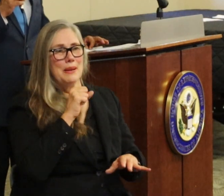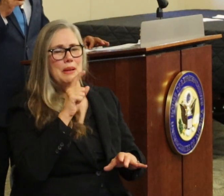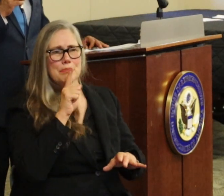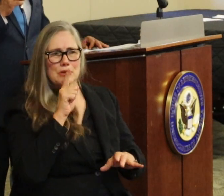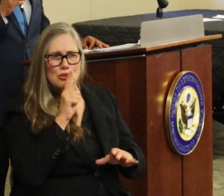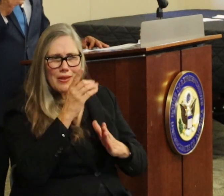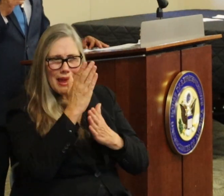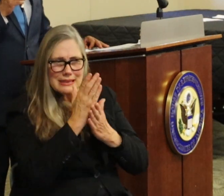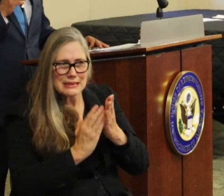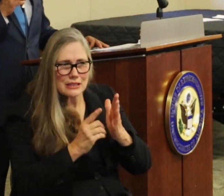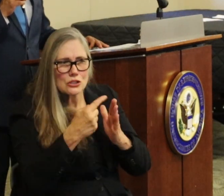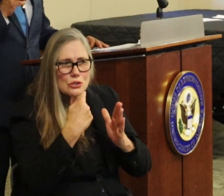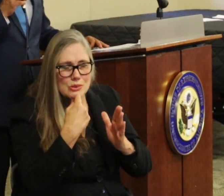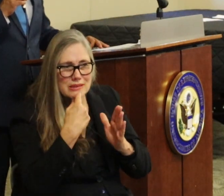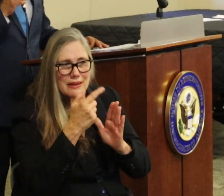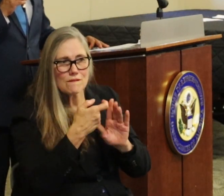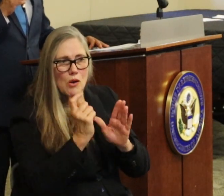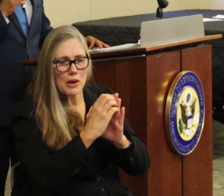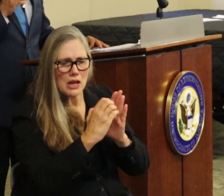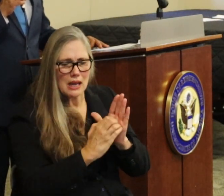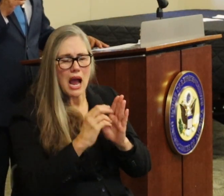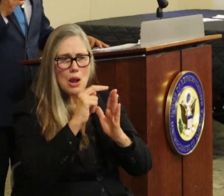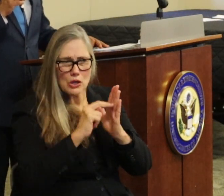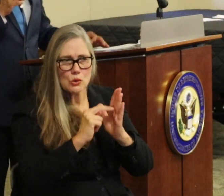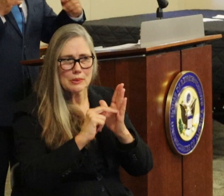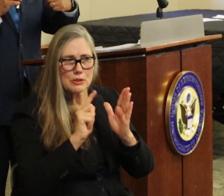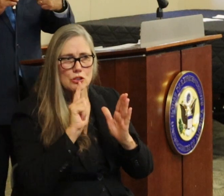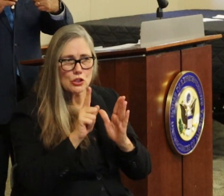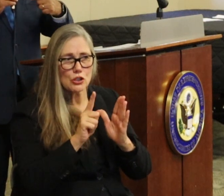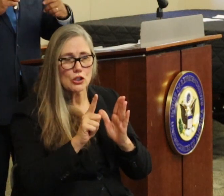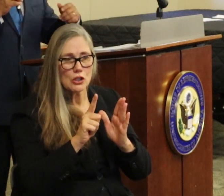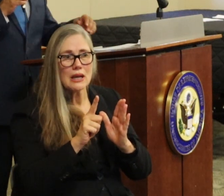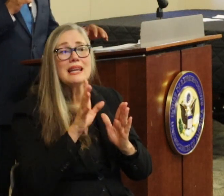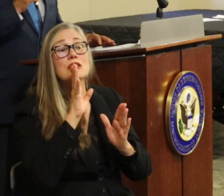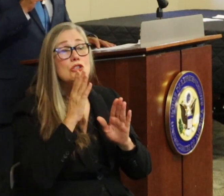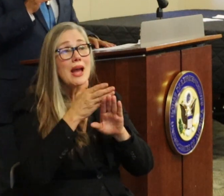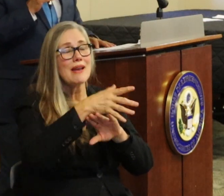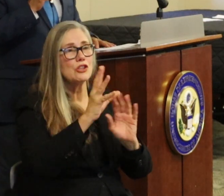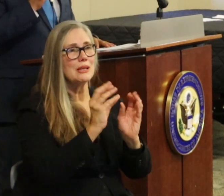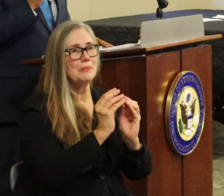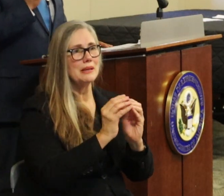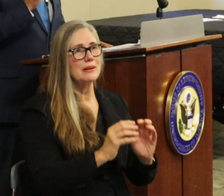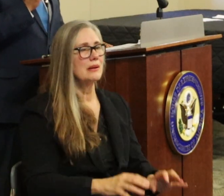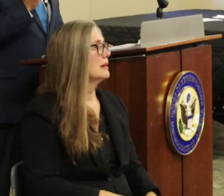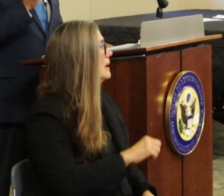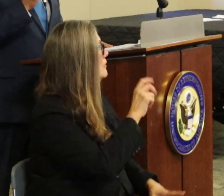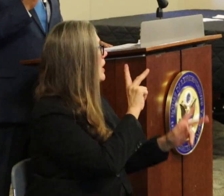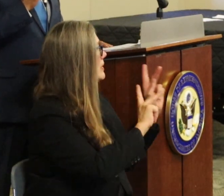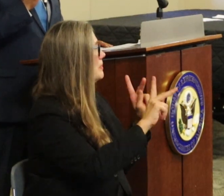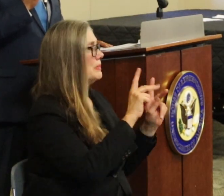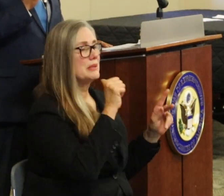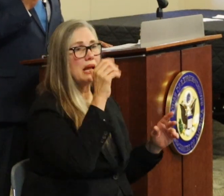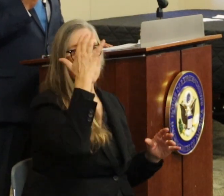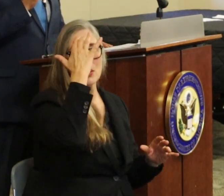fully understand it in terms of what you are referring to. Let's make sure we talk afterwards. For the other people who may not be